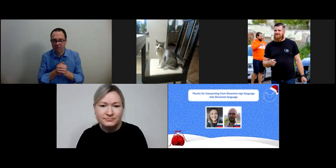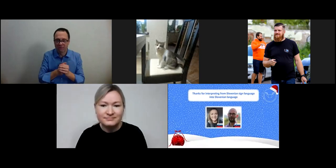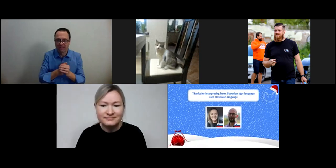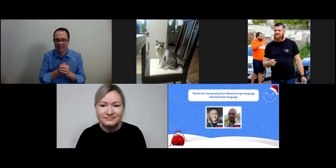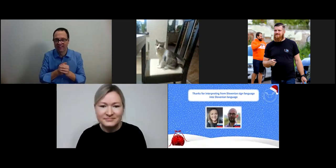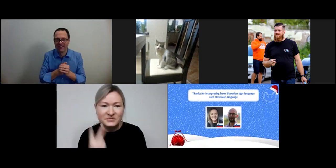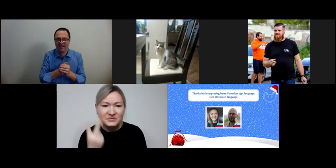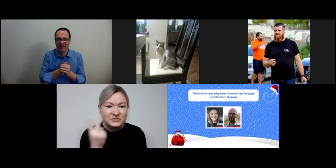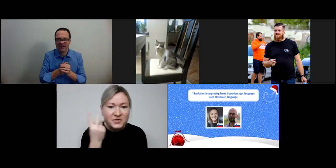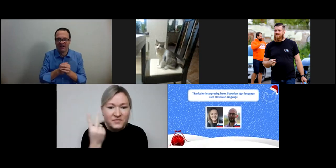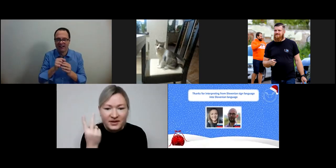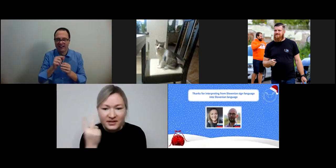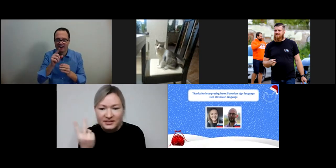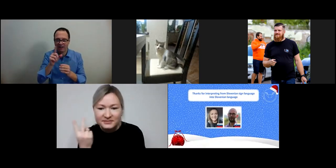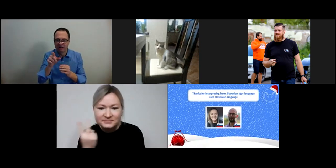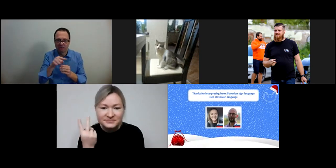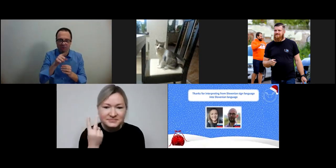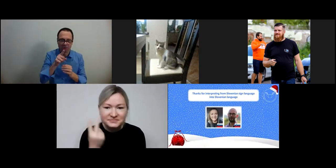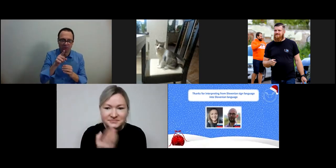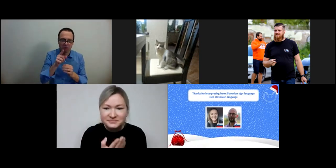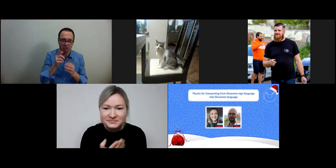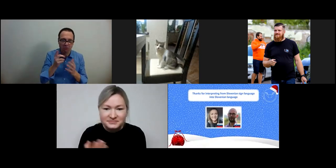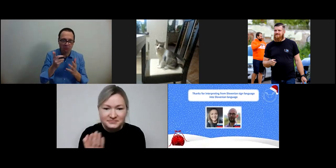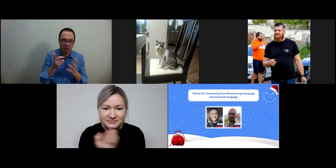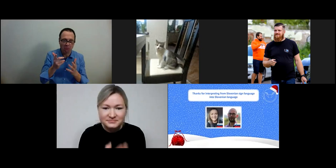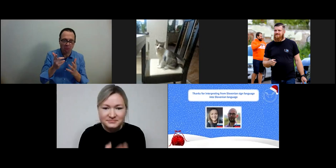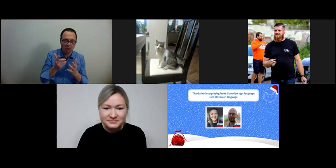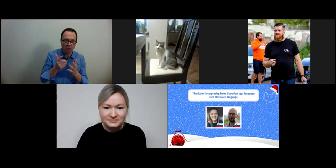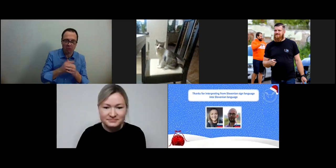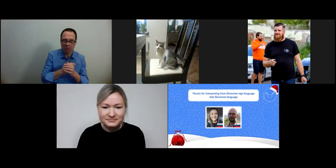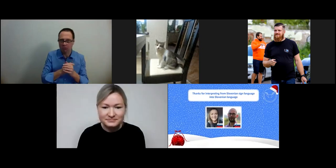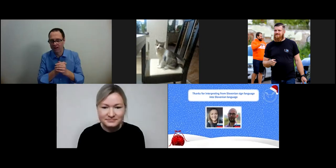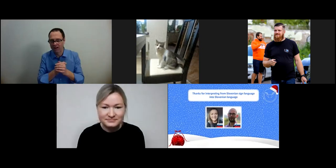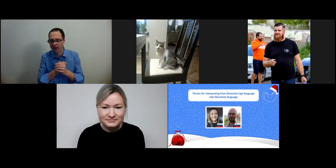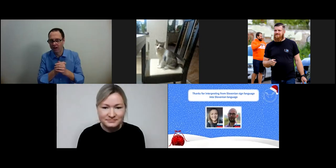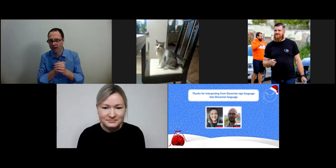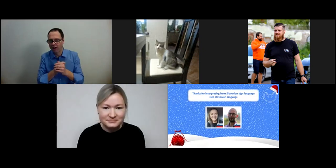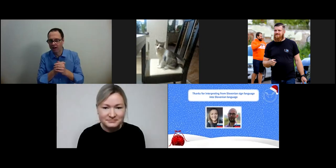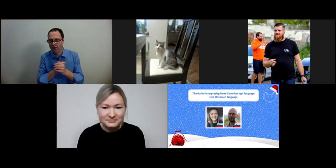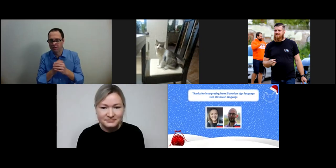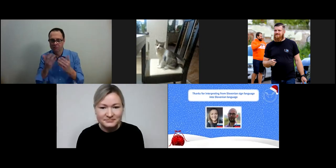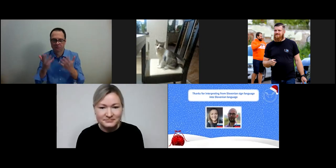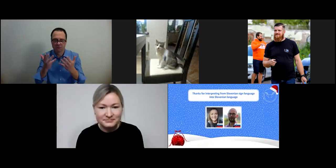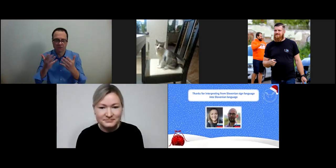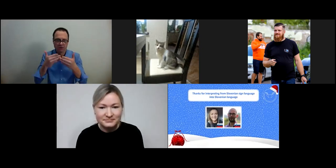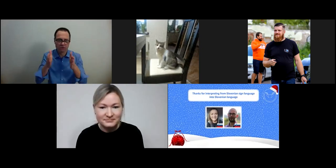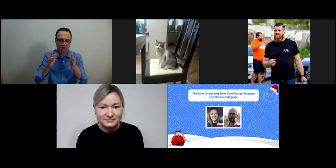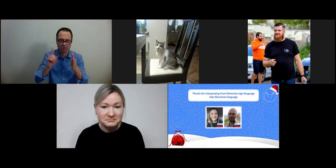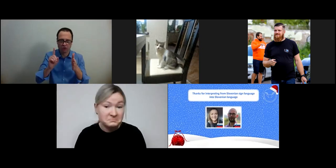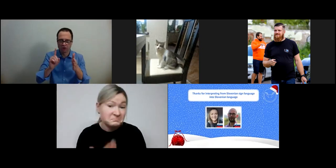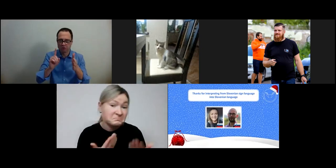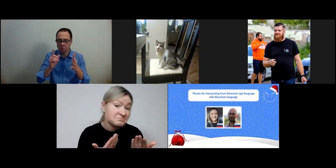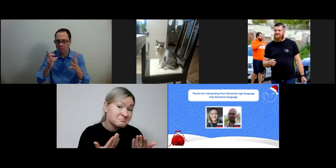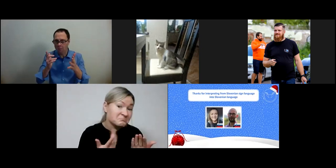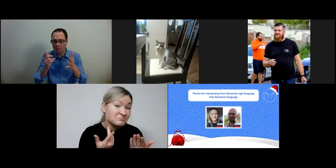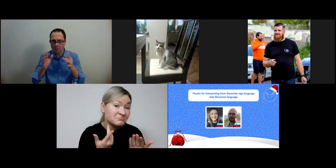Now we have our Slovenian spoken language interpreter who translated into spoken Slovenian. I'm